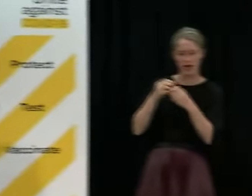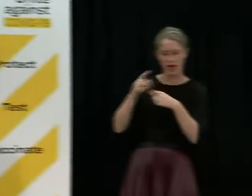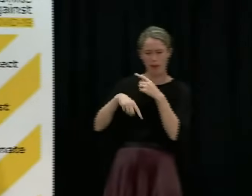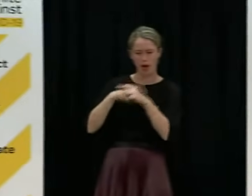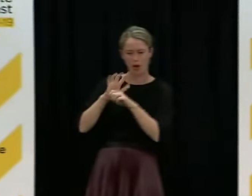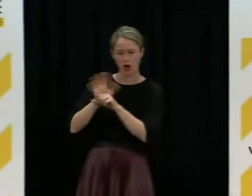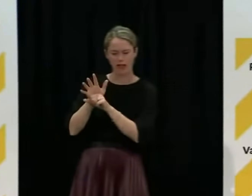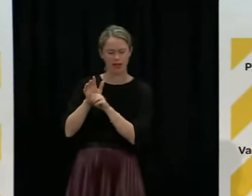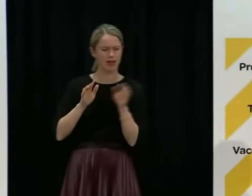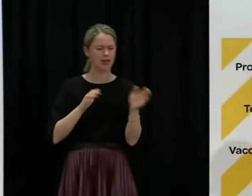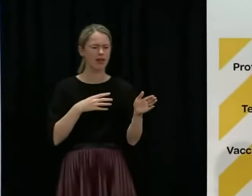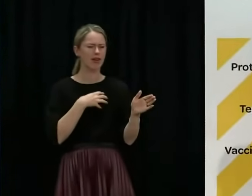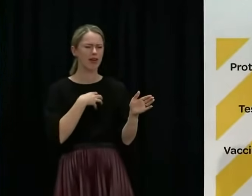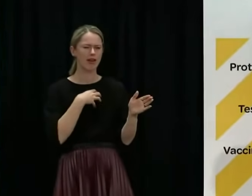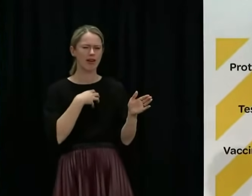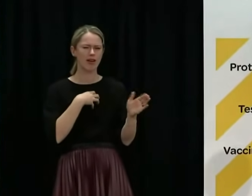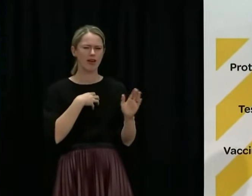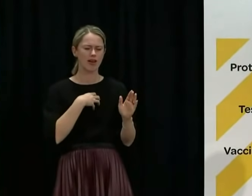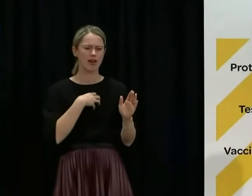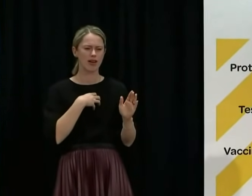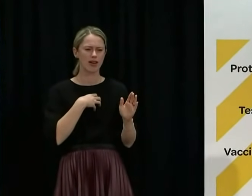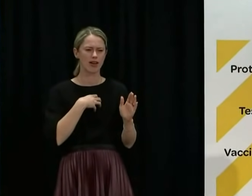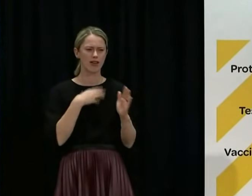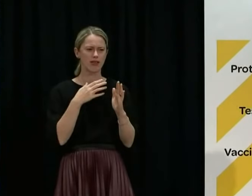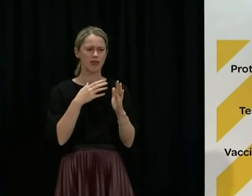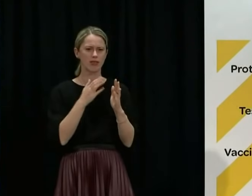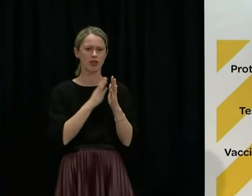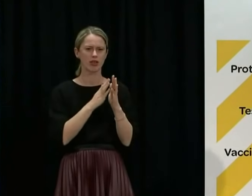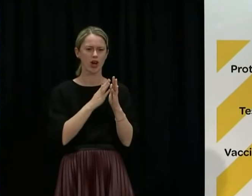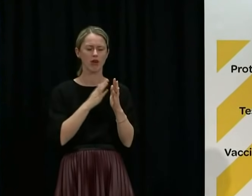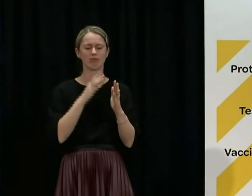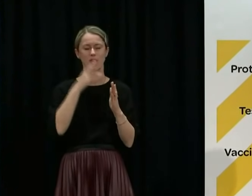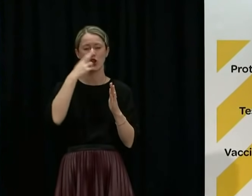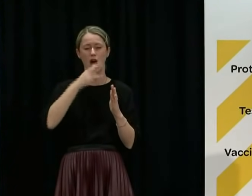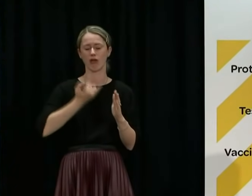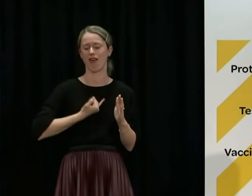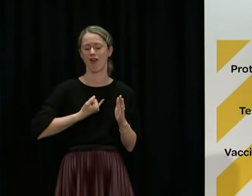to me. So this is the truck driver who went up.